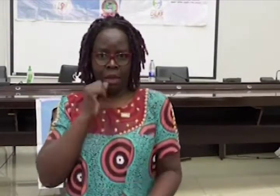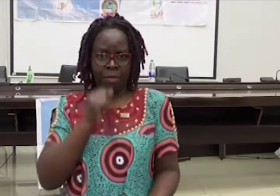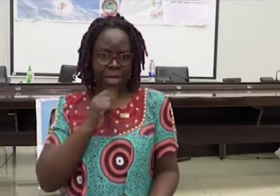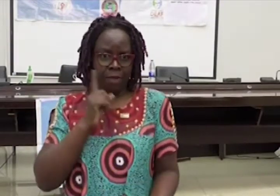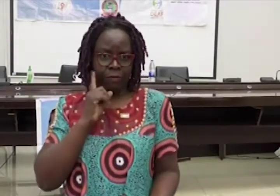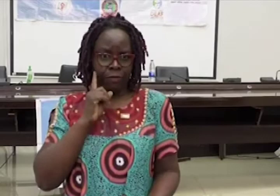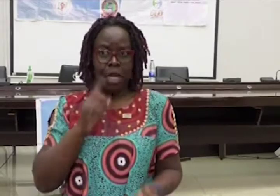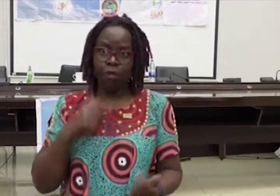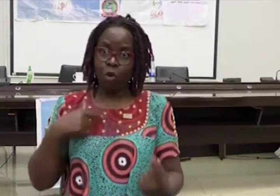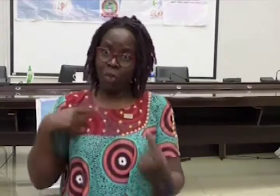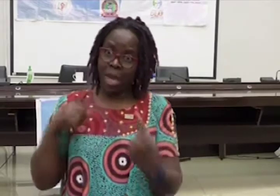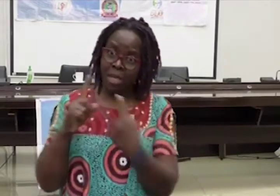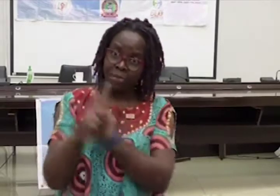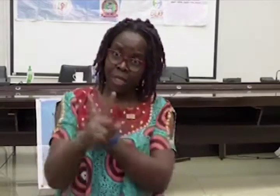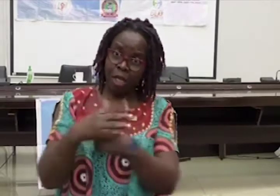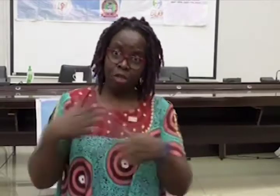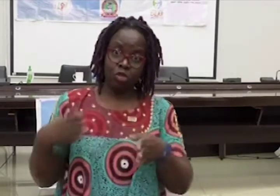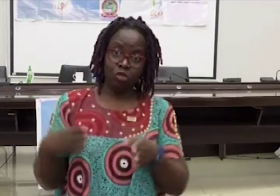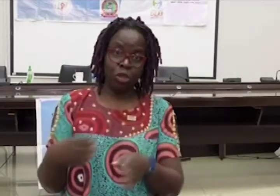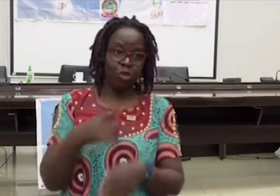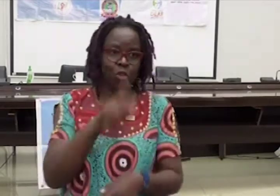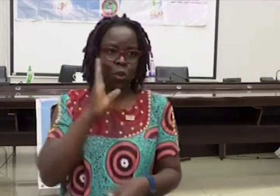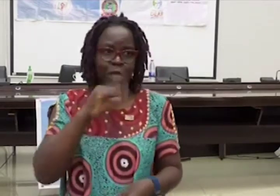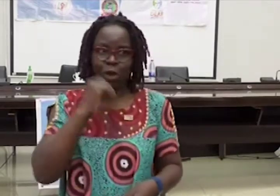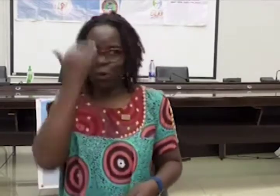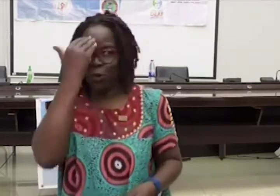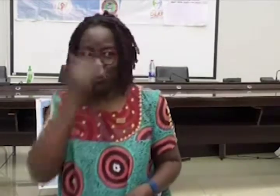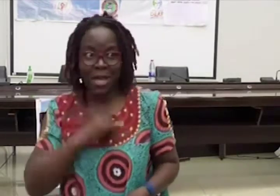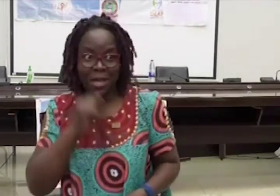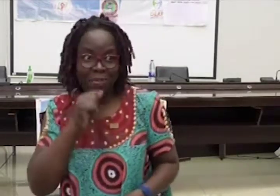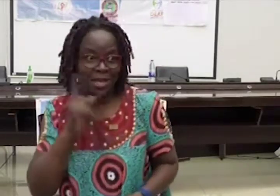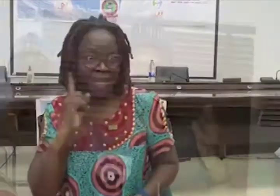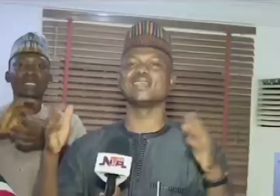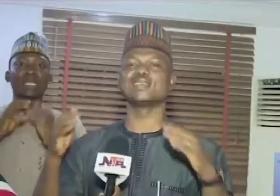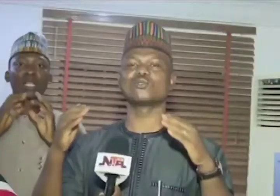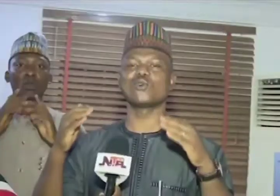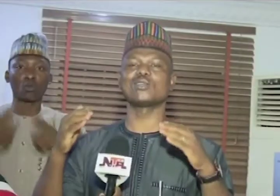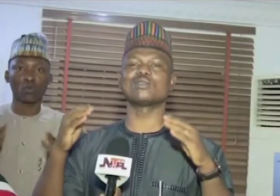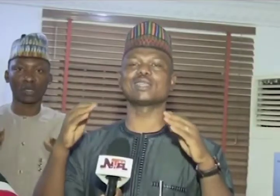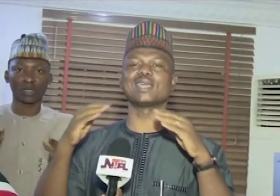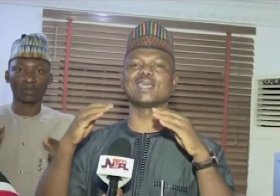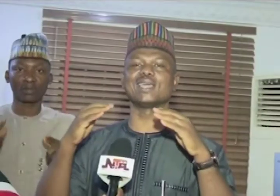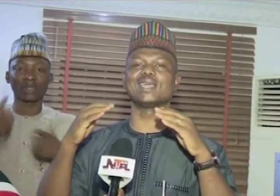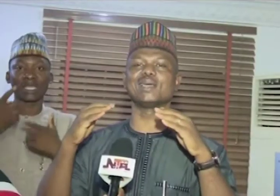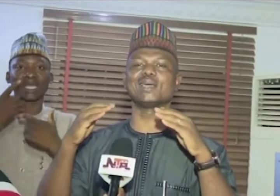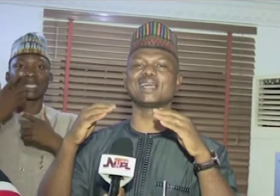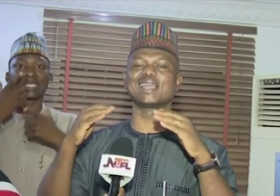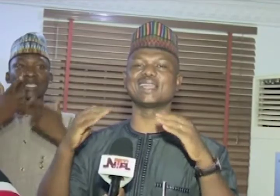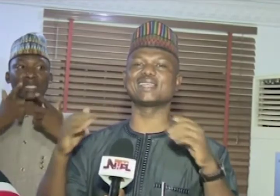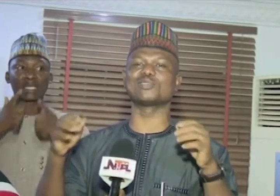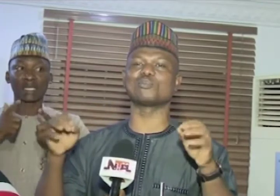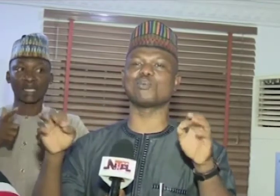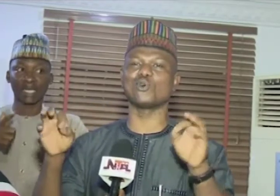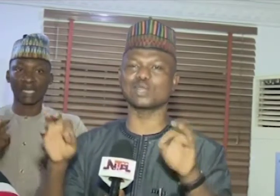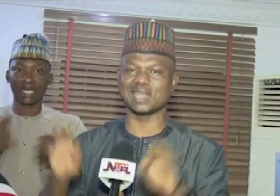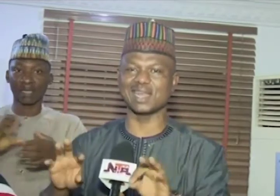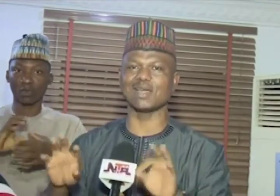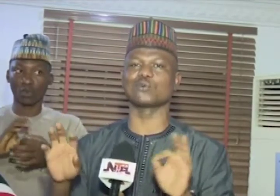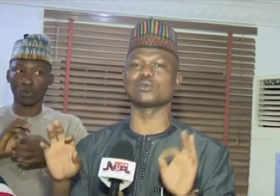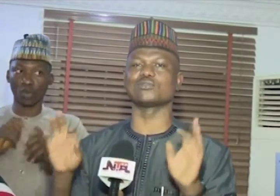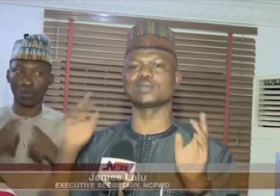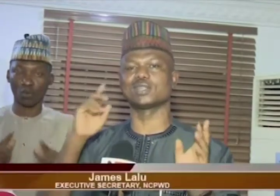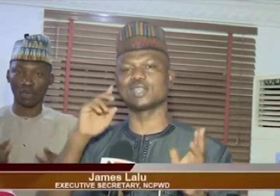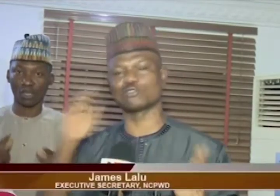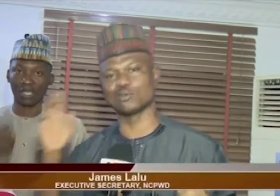with the deaf community. Sign language, as you see, is one of the greatest important